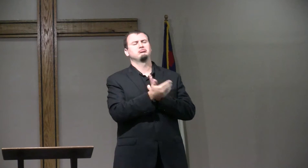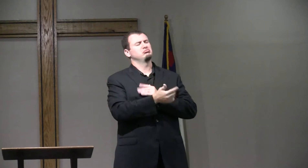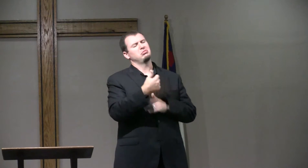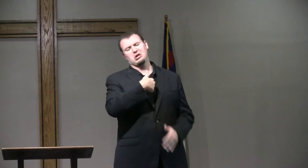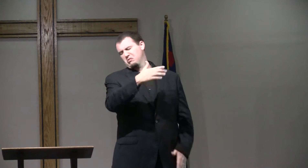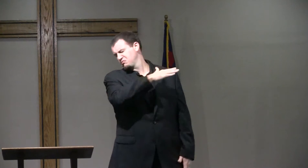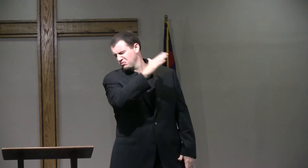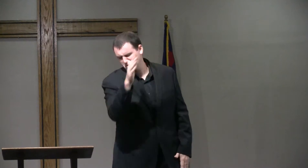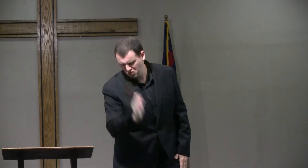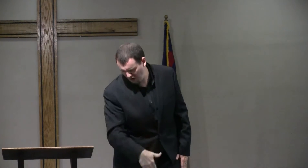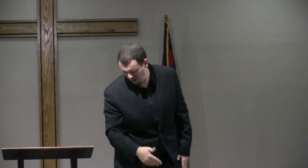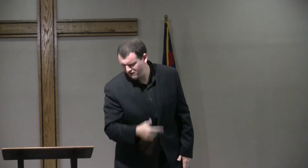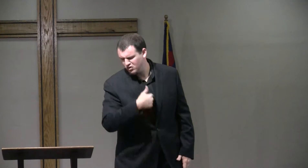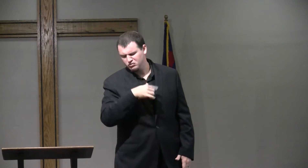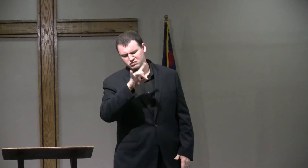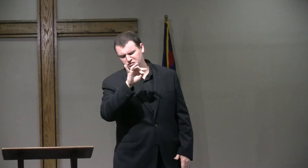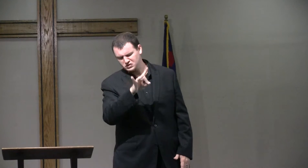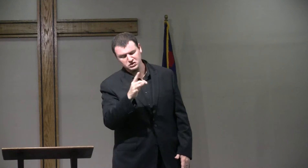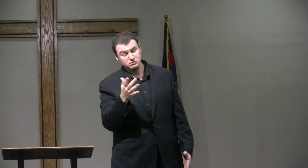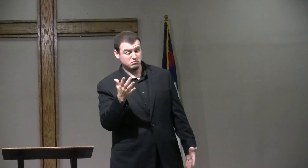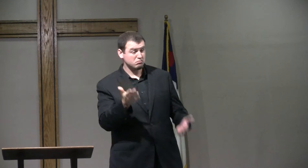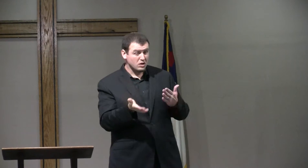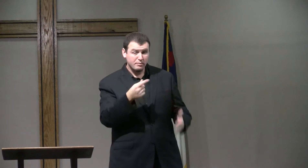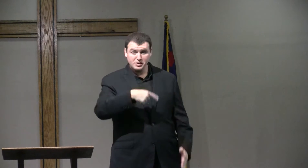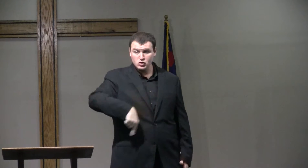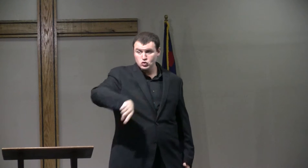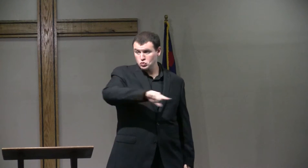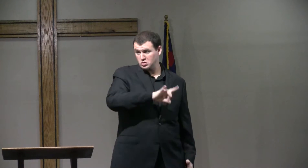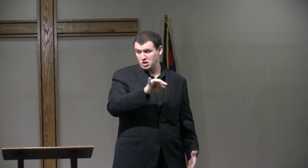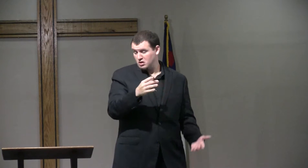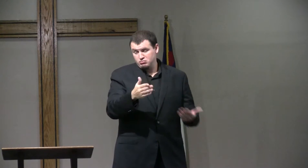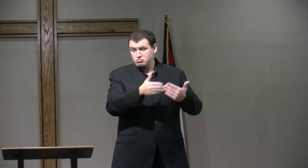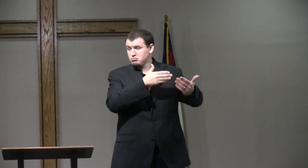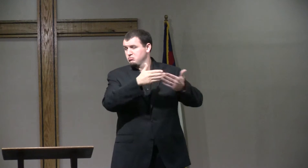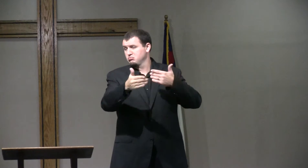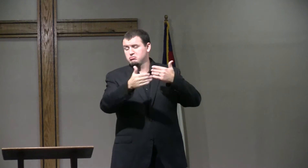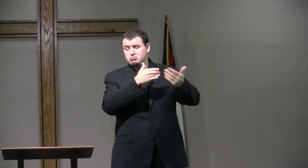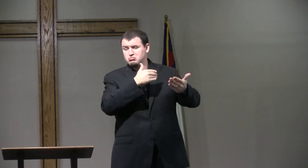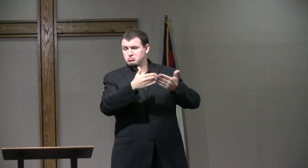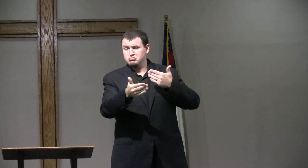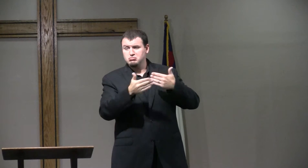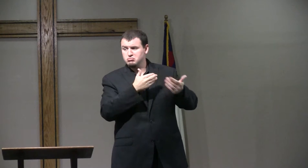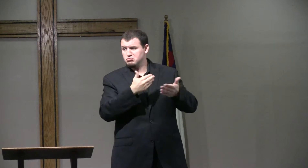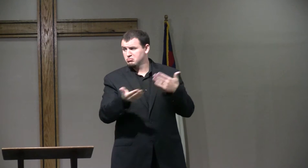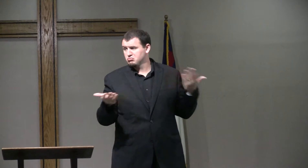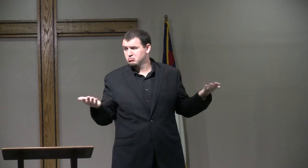Maybe you can say, "Well, I have never committed adultery." Or maybe you have.